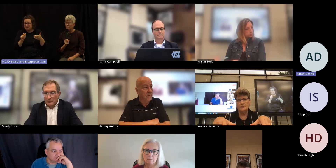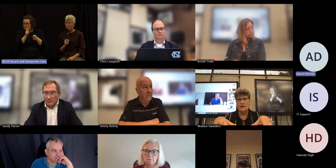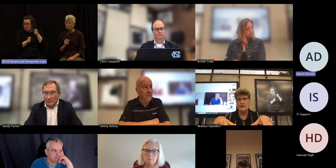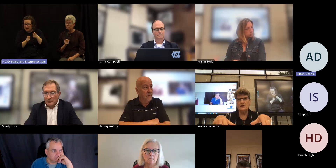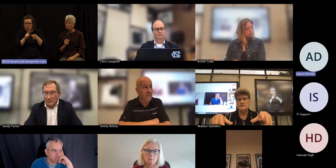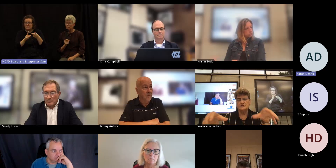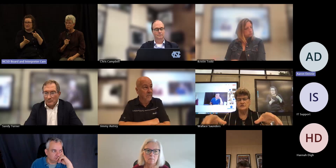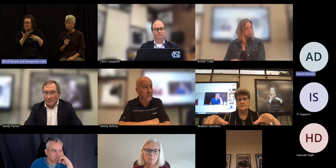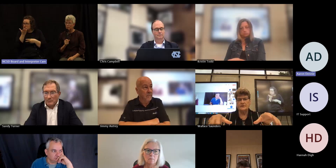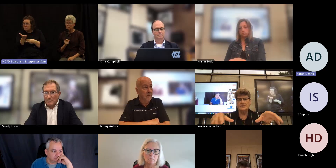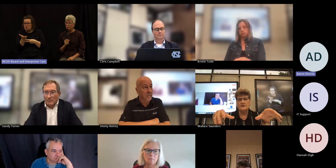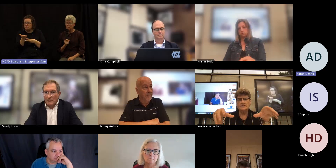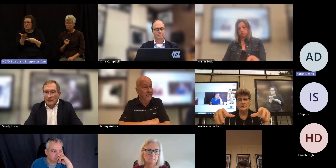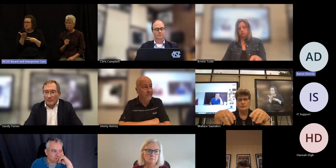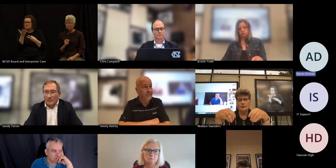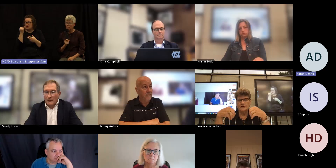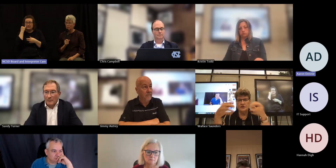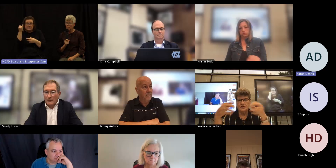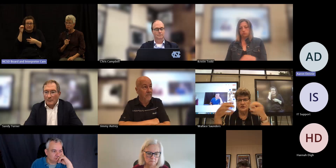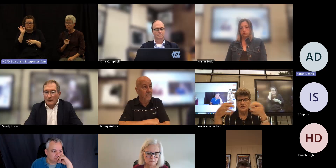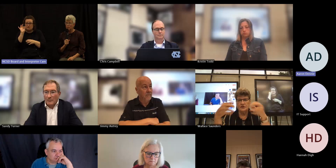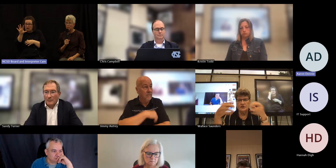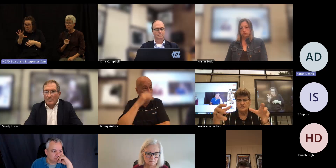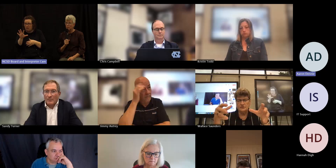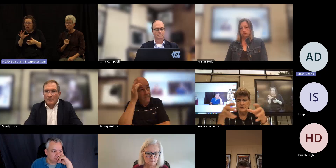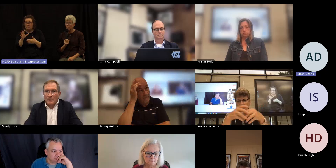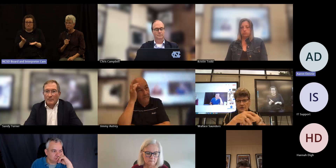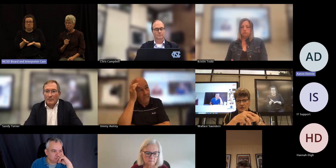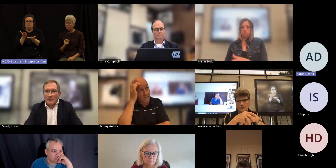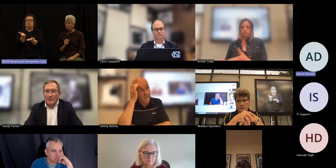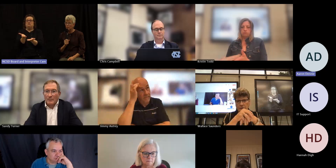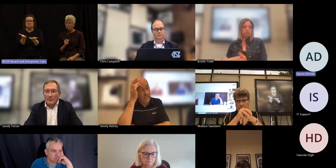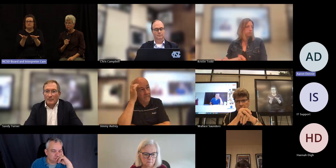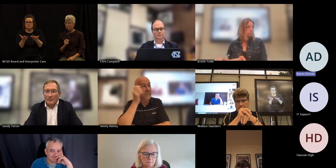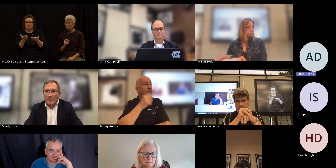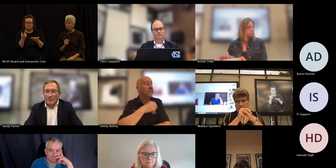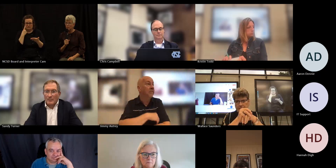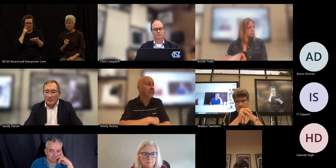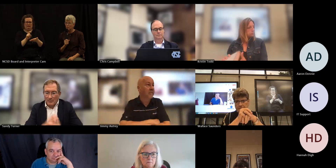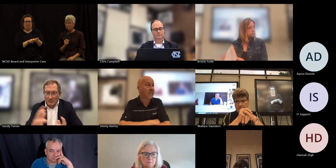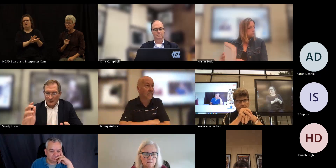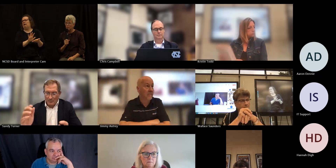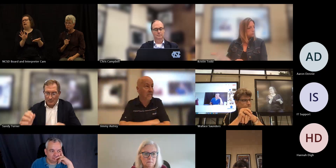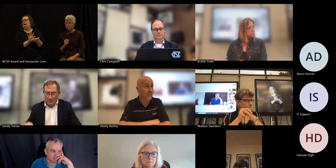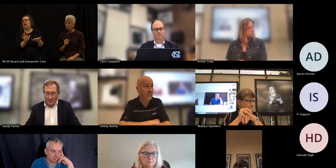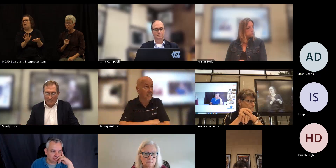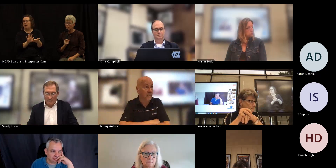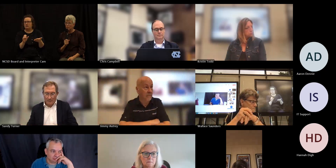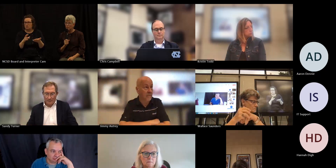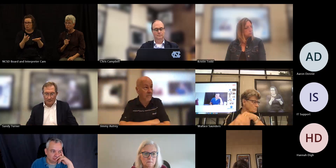that you want to make? Is there something that really jumps out at you that you can't do?